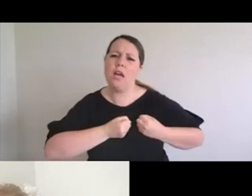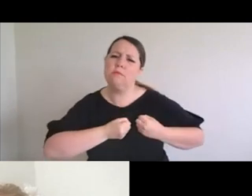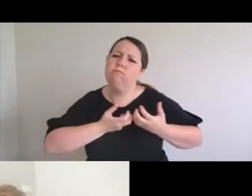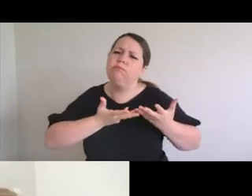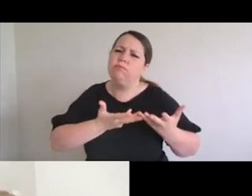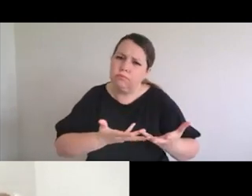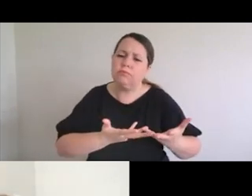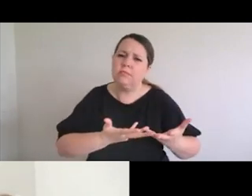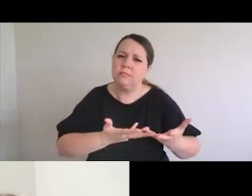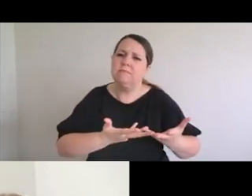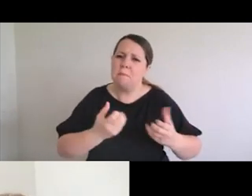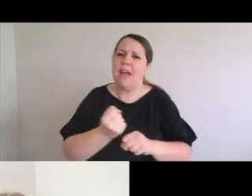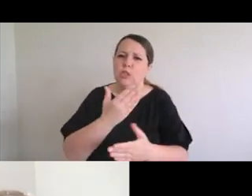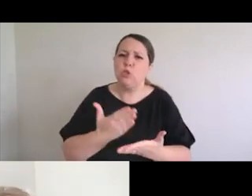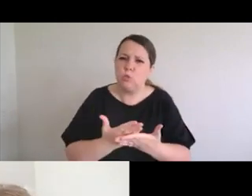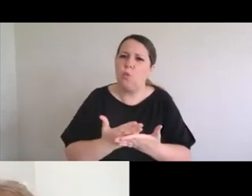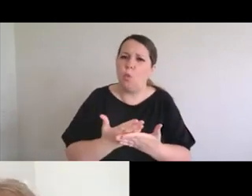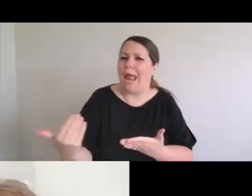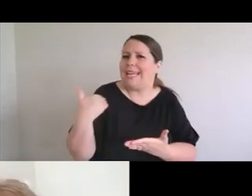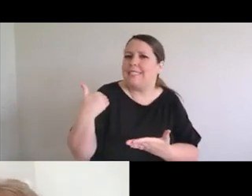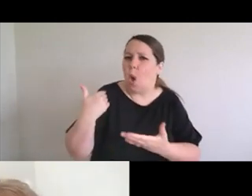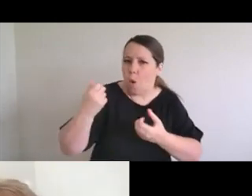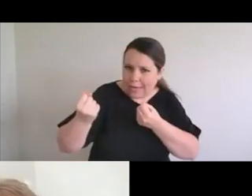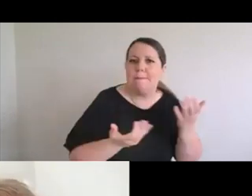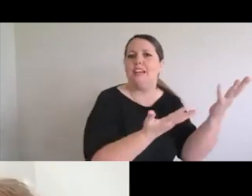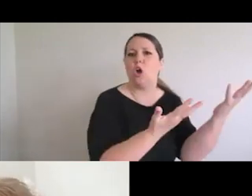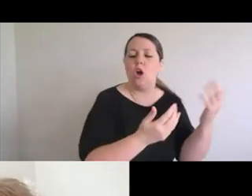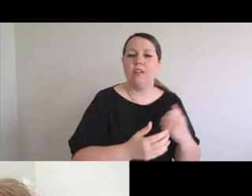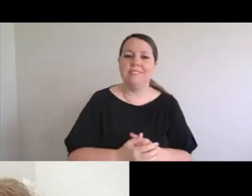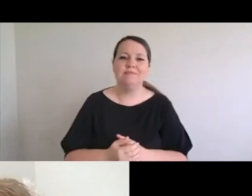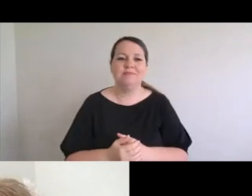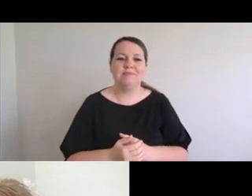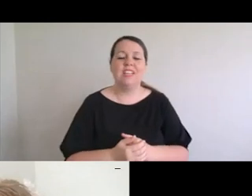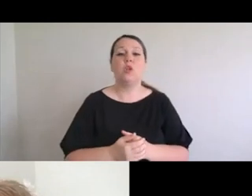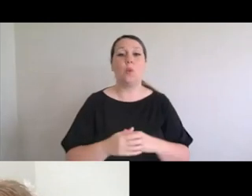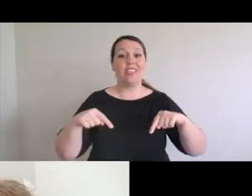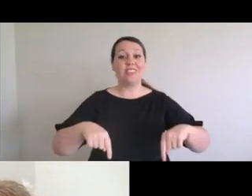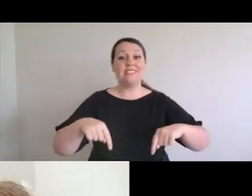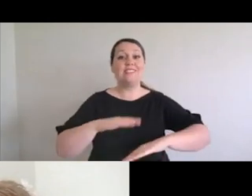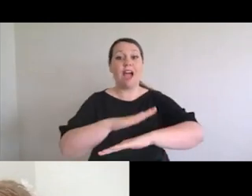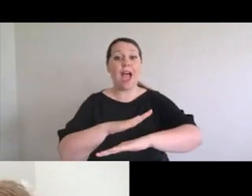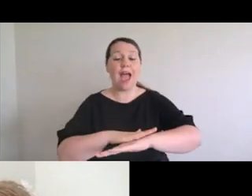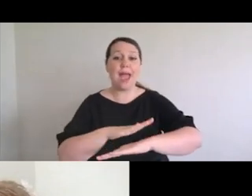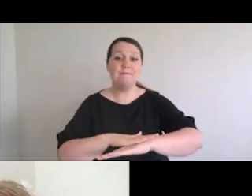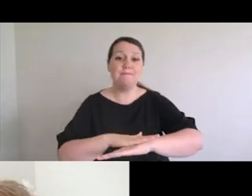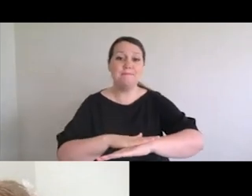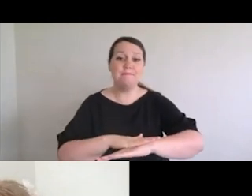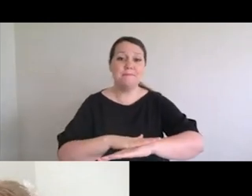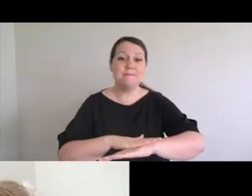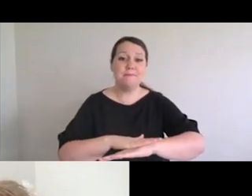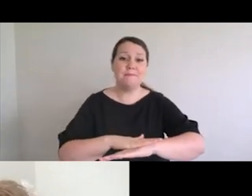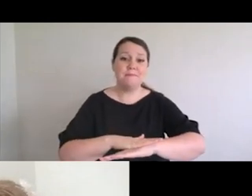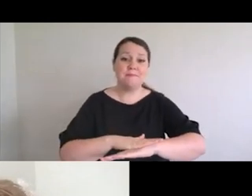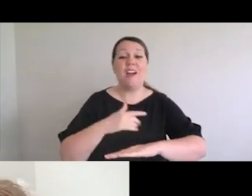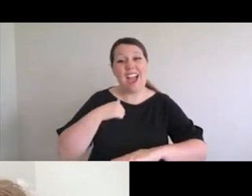So with ka tiki taku kōrero, I wish to at this time also, it's quite